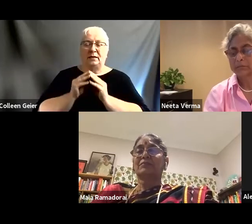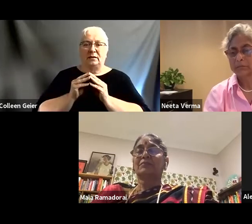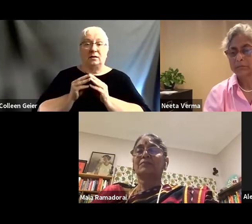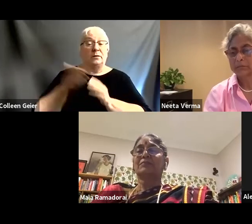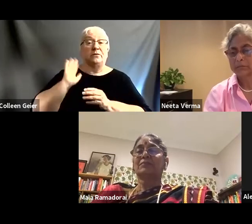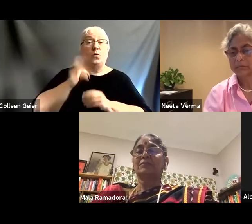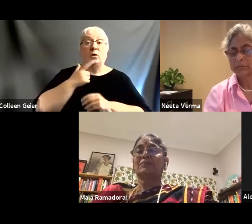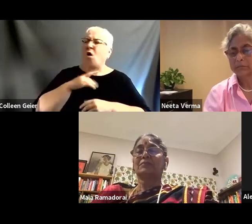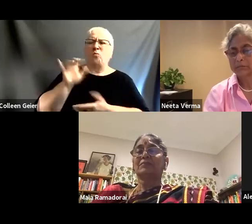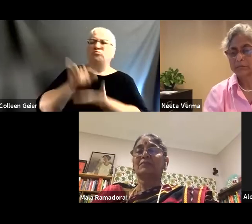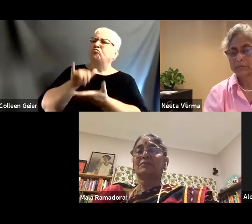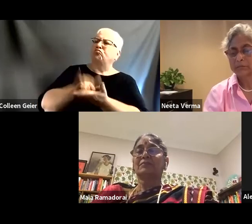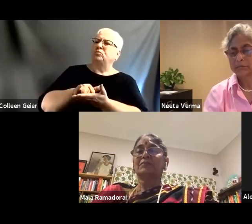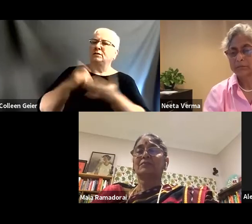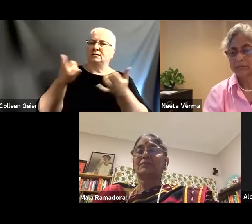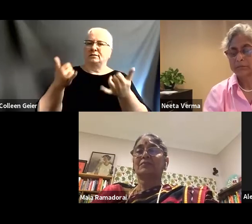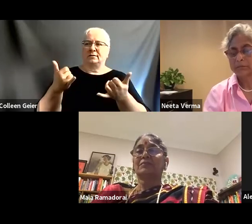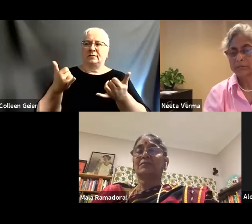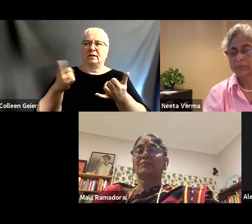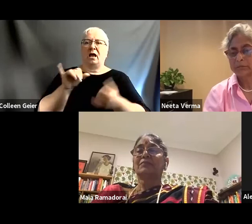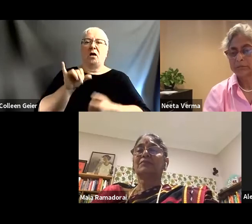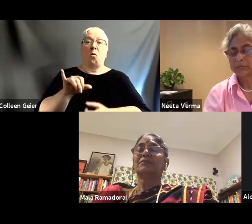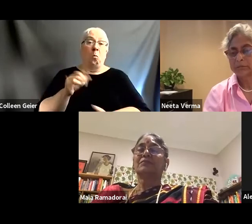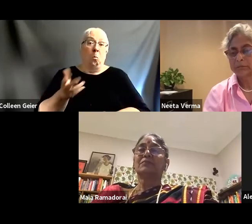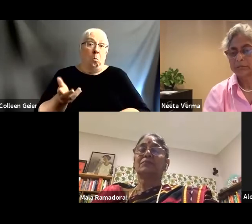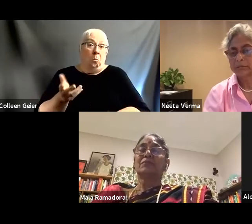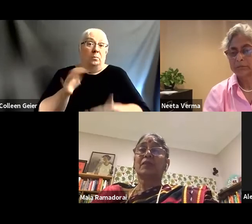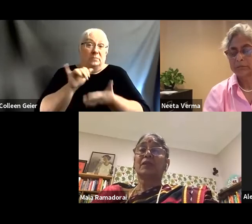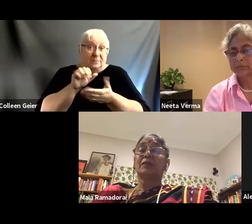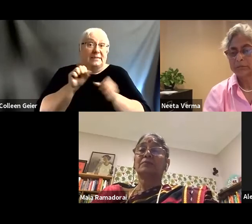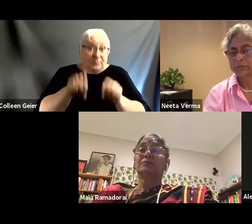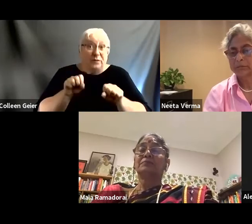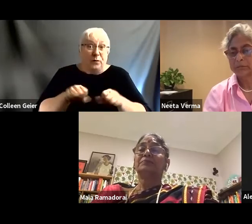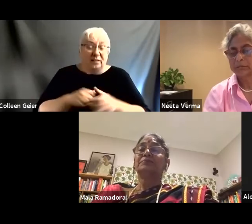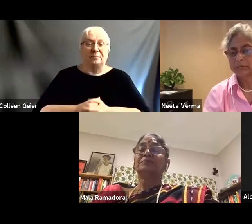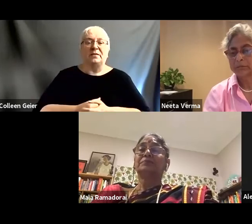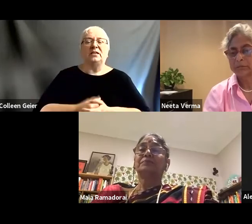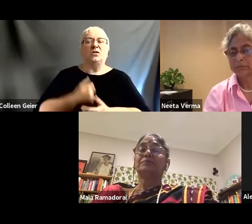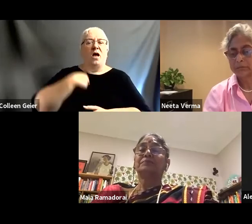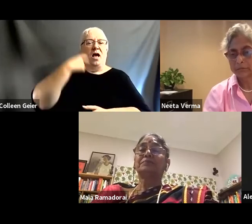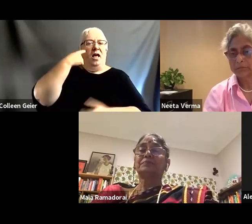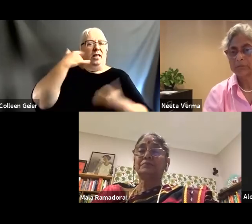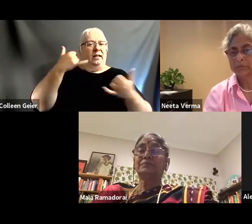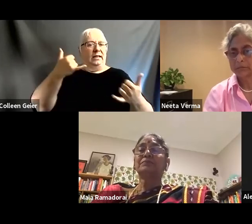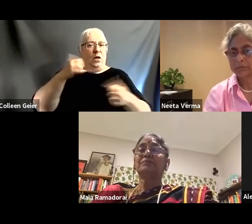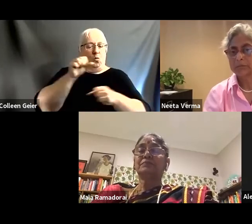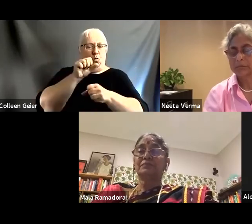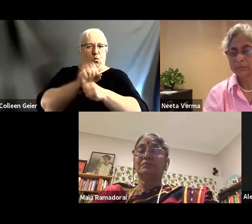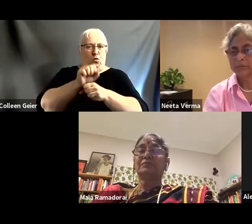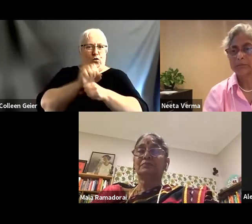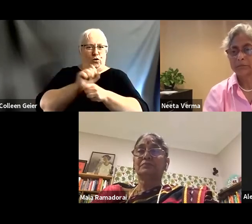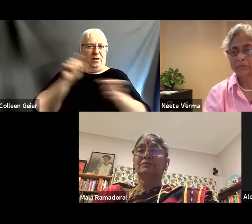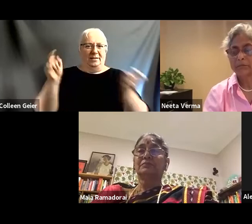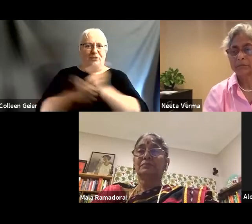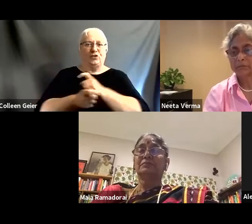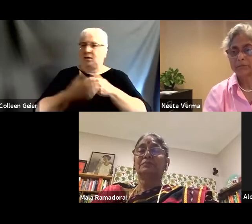possible. I personally believe that the landscape of work is forever altered within these